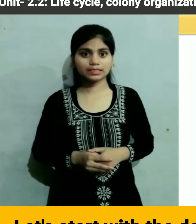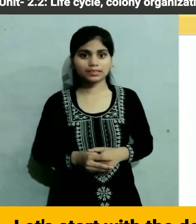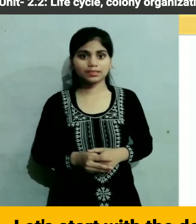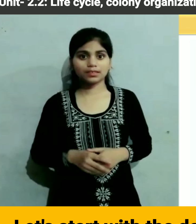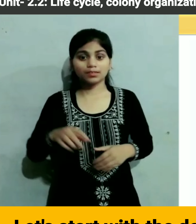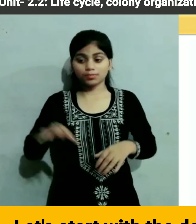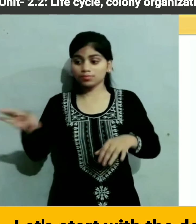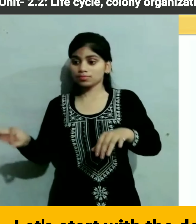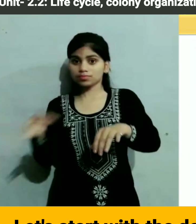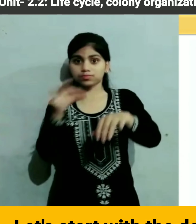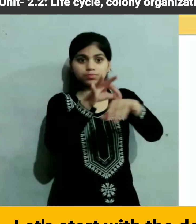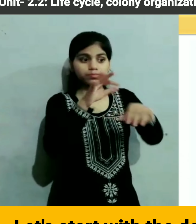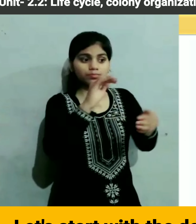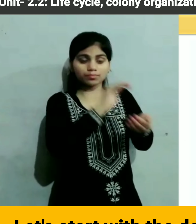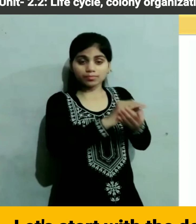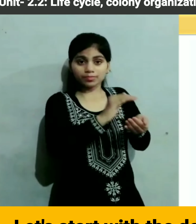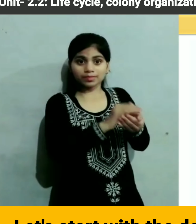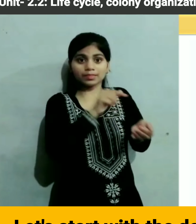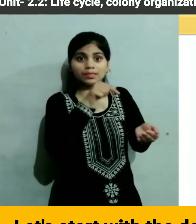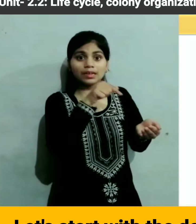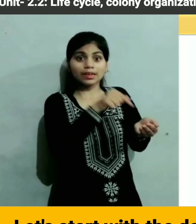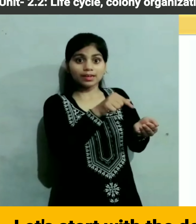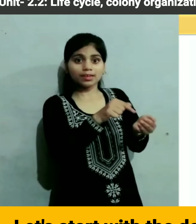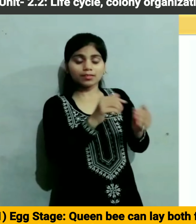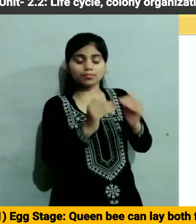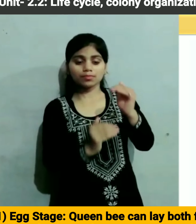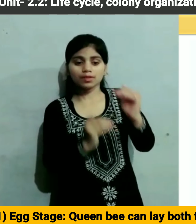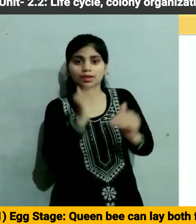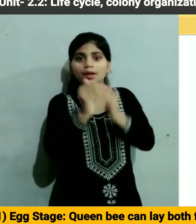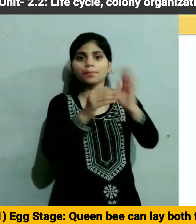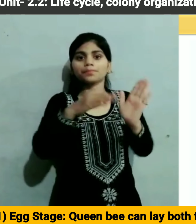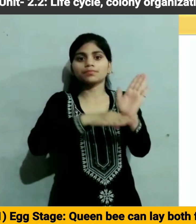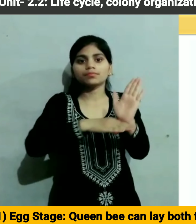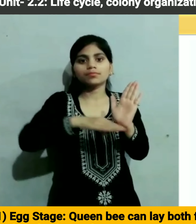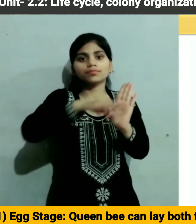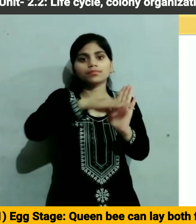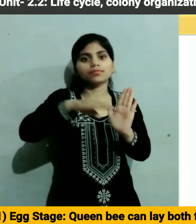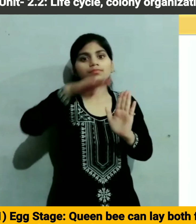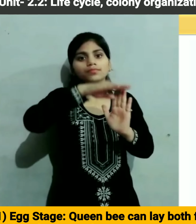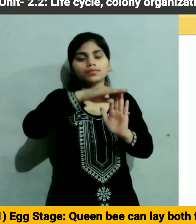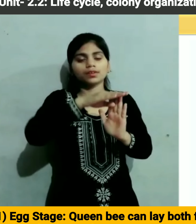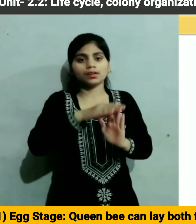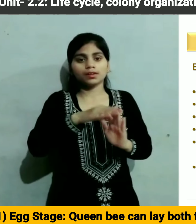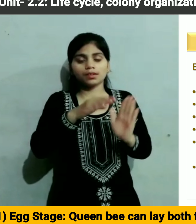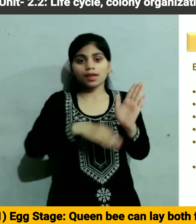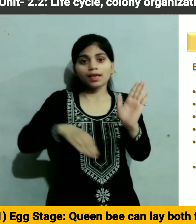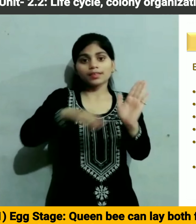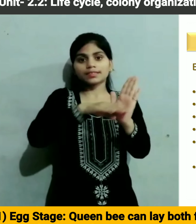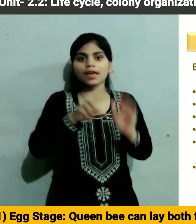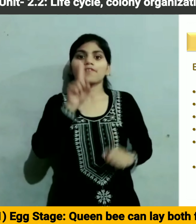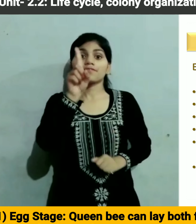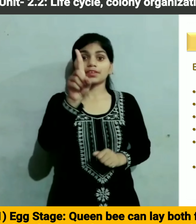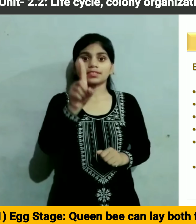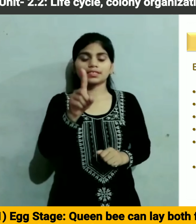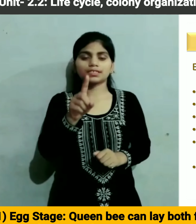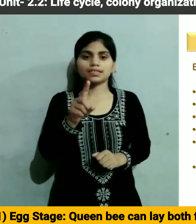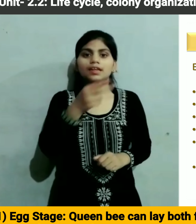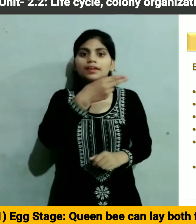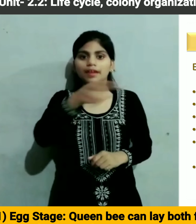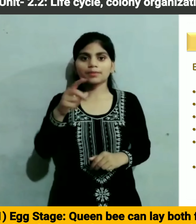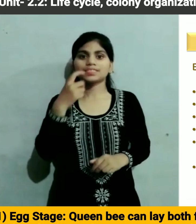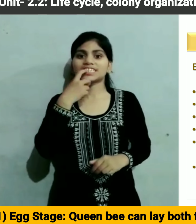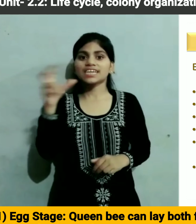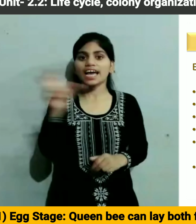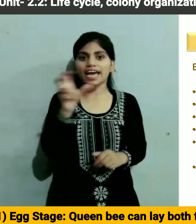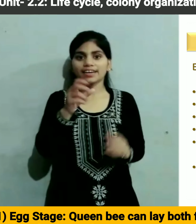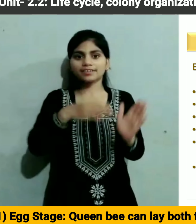Development stages of honeybee. First stage, egg stage.